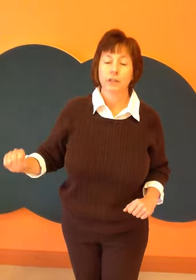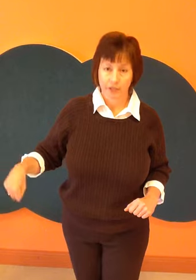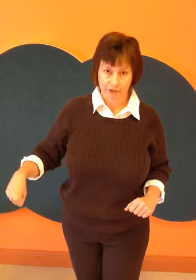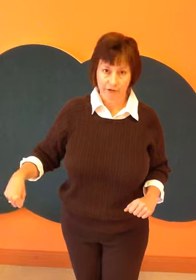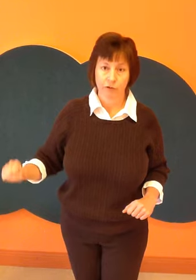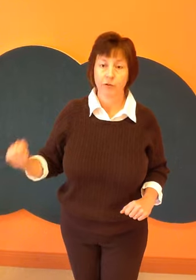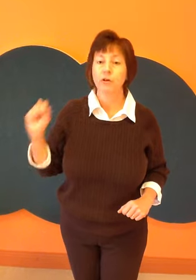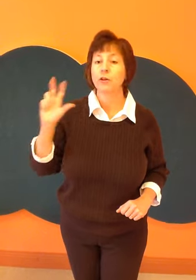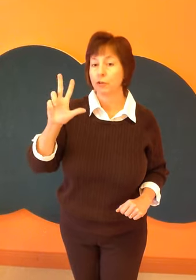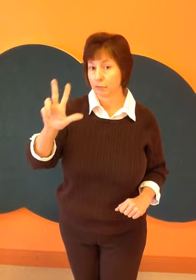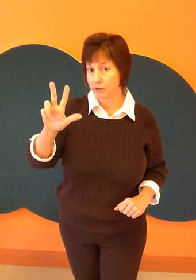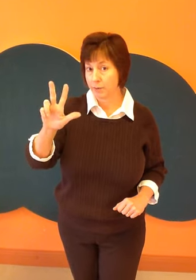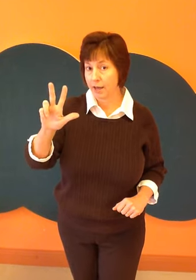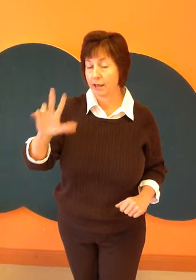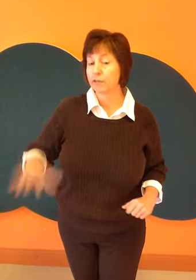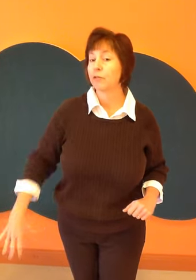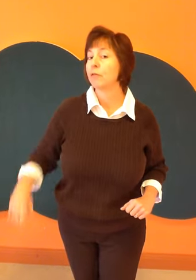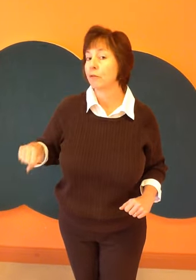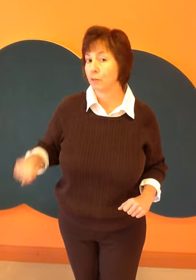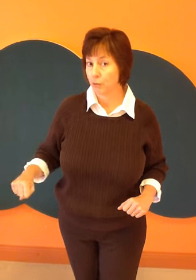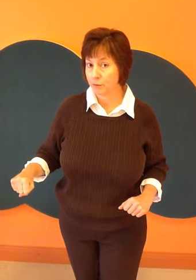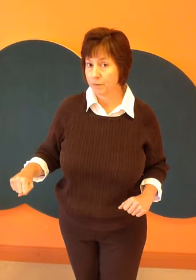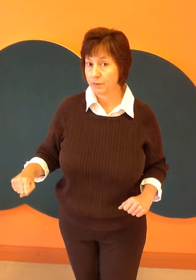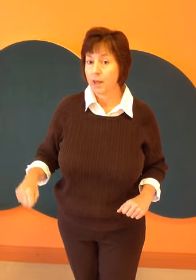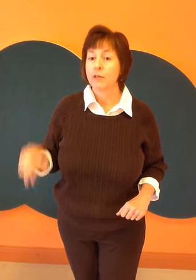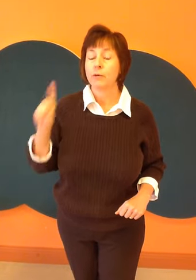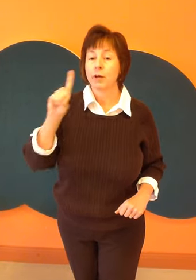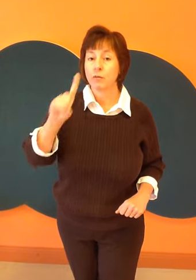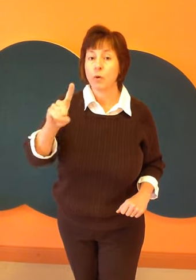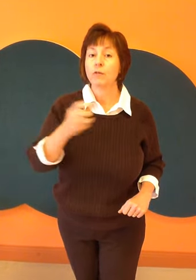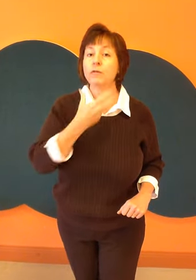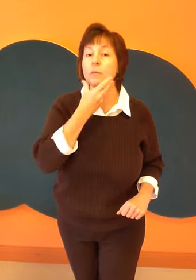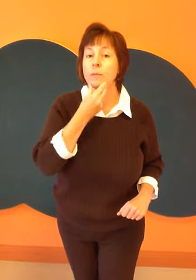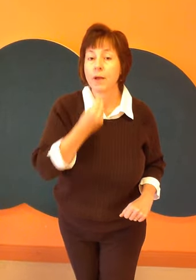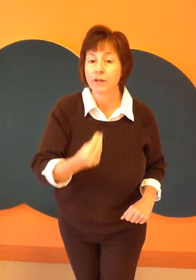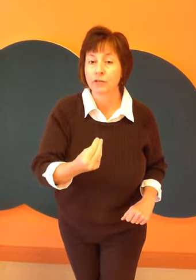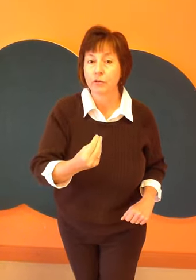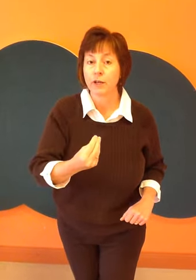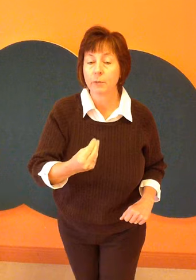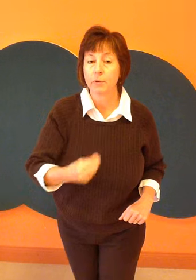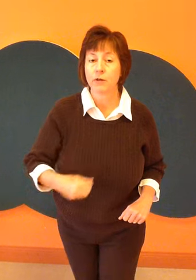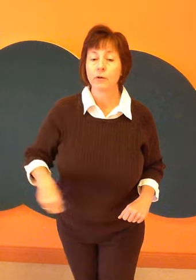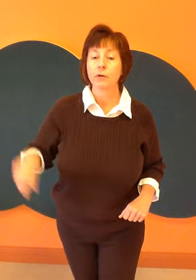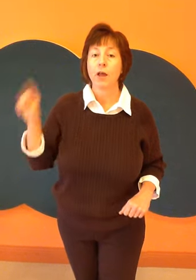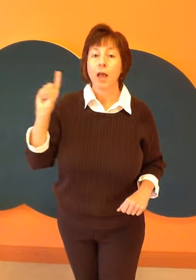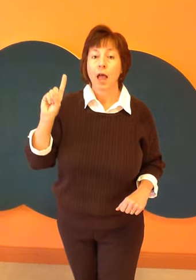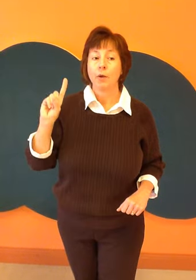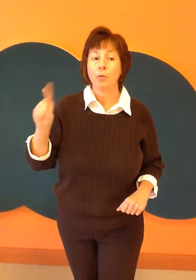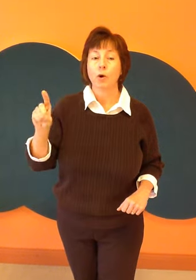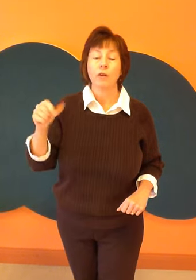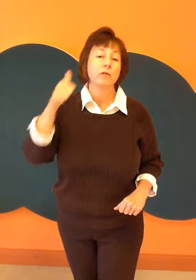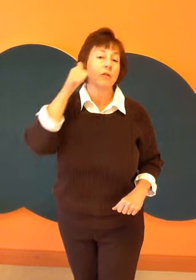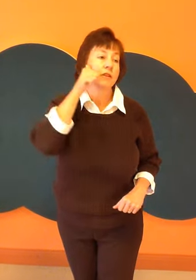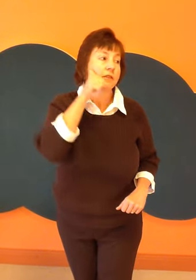Yes, sir, 3 bags full. Then we have one from a master, like a beard, and one for the